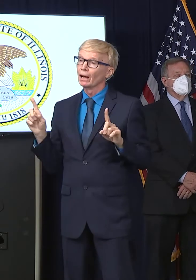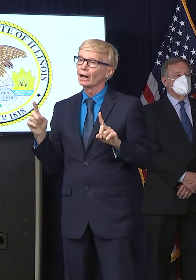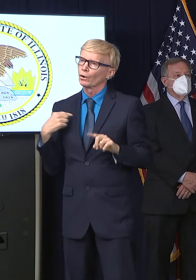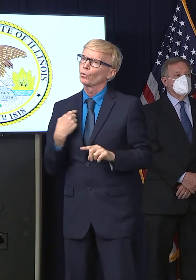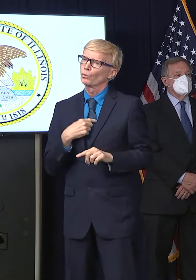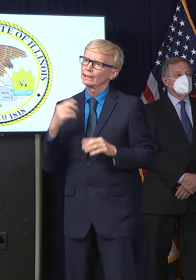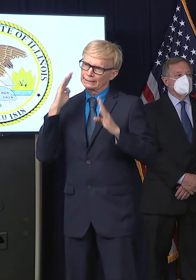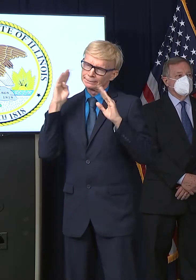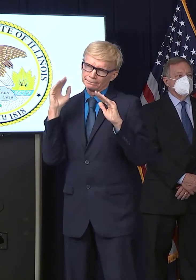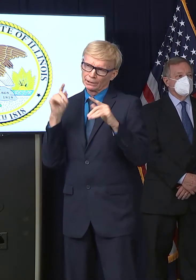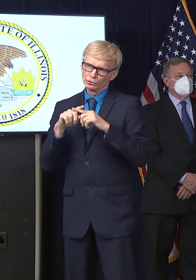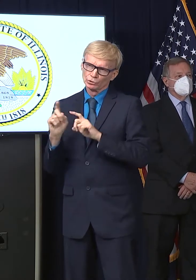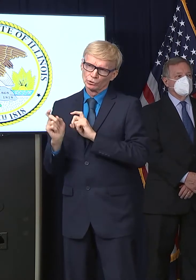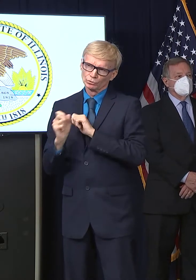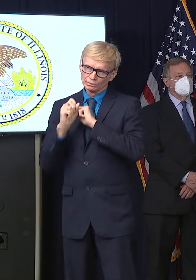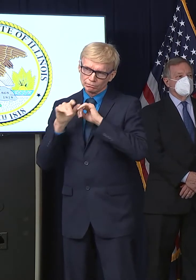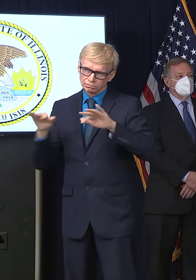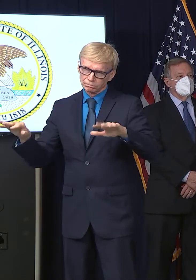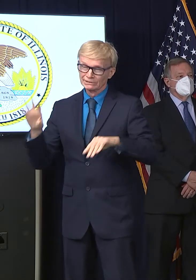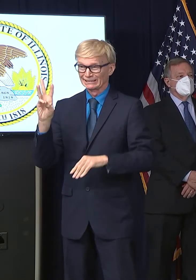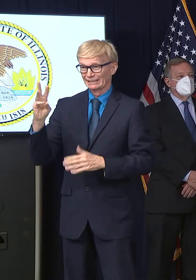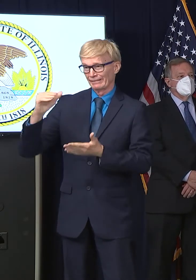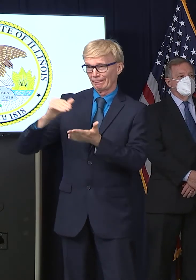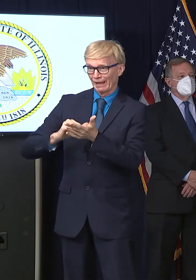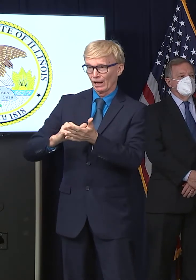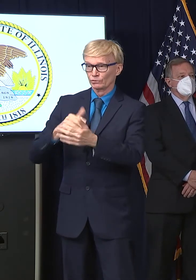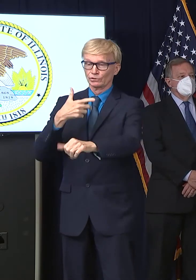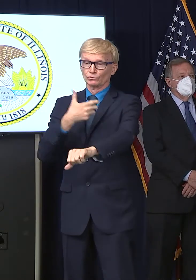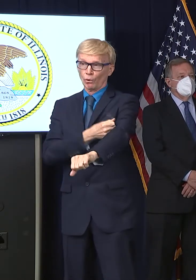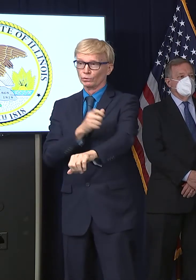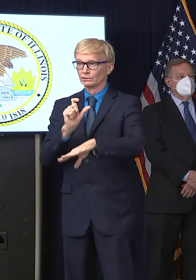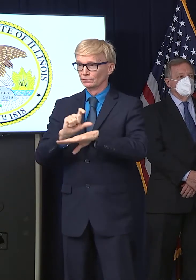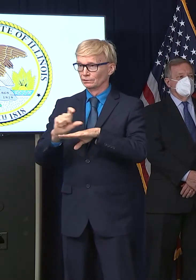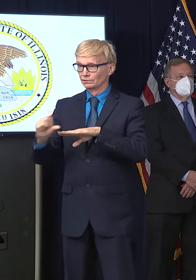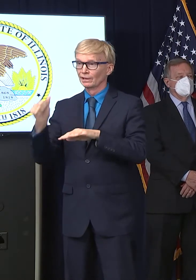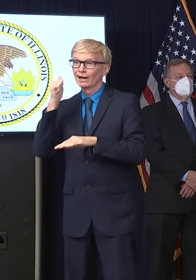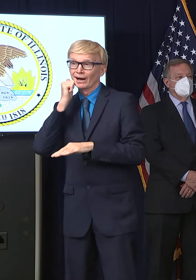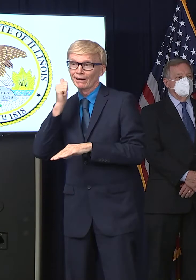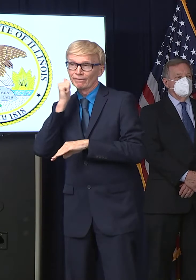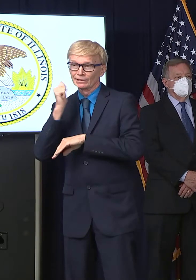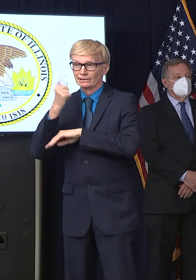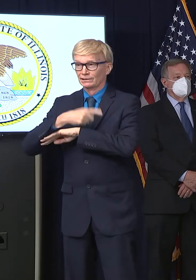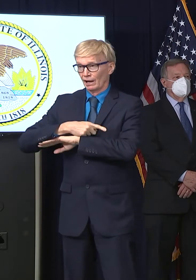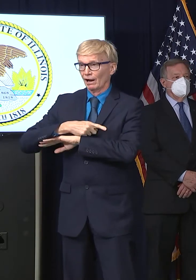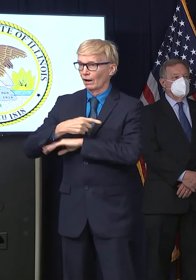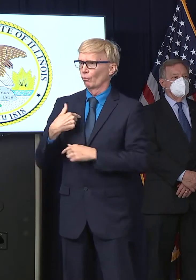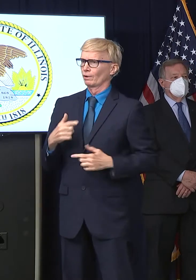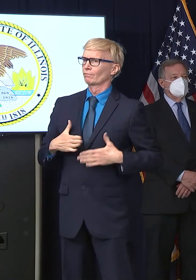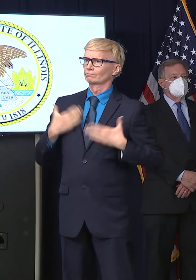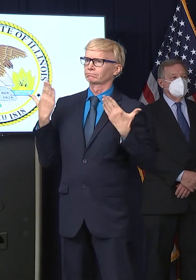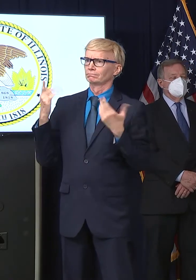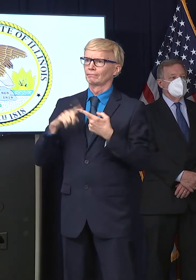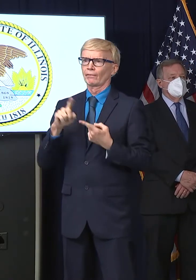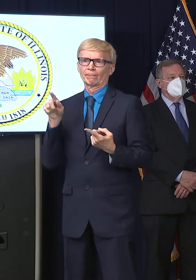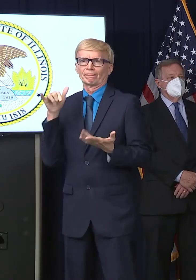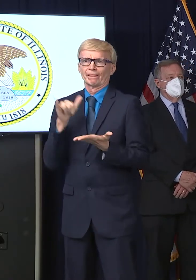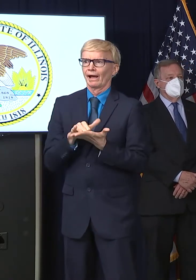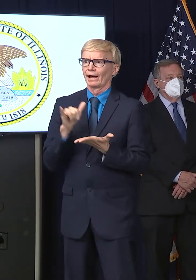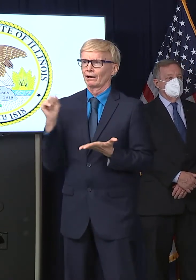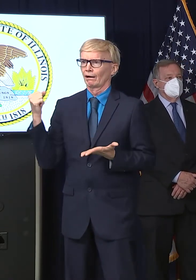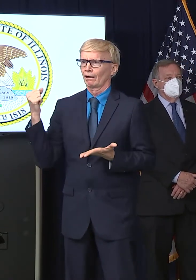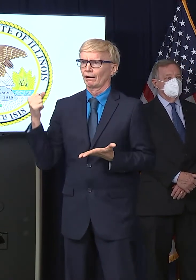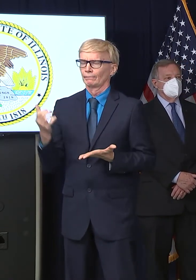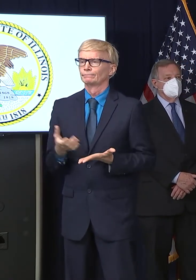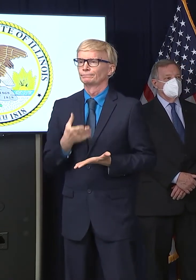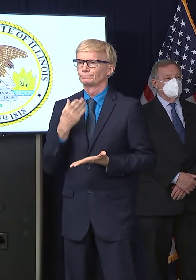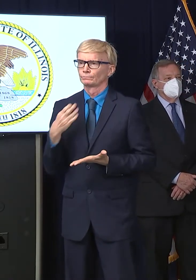deliver 6,000 doses every single day. So we're happy about that. And then I just finally